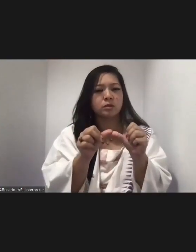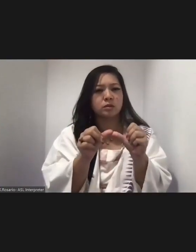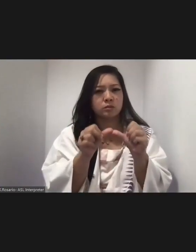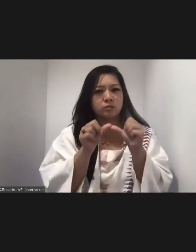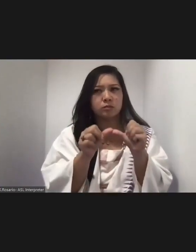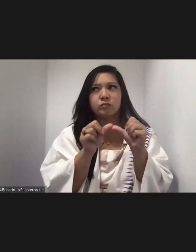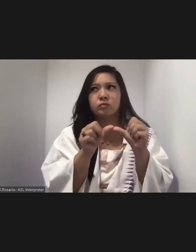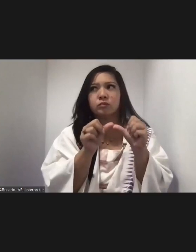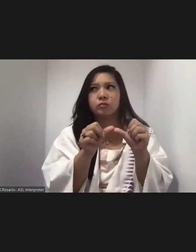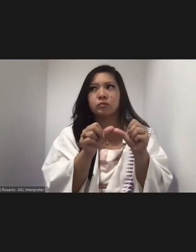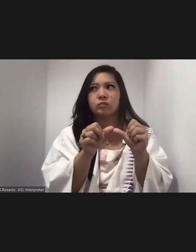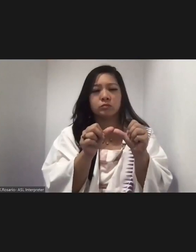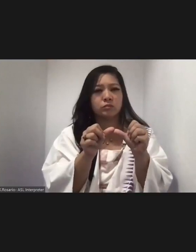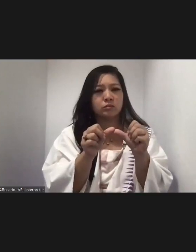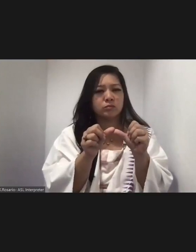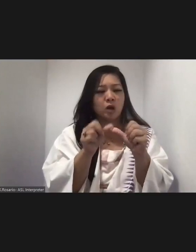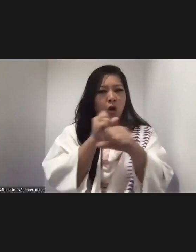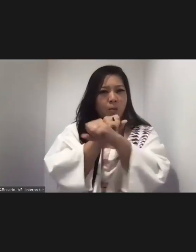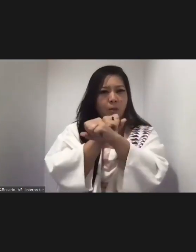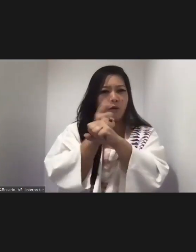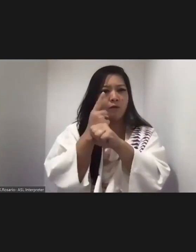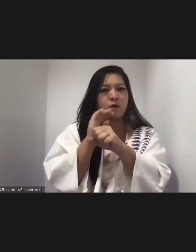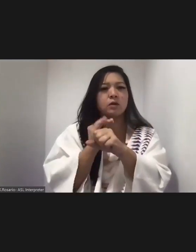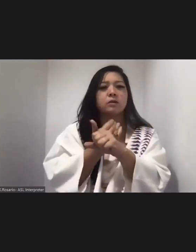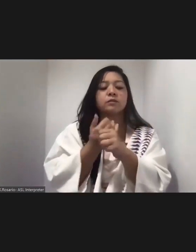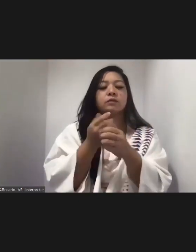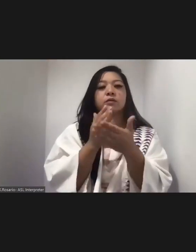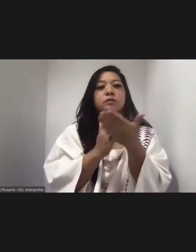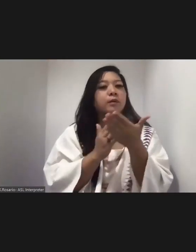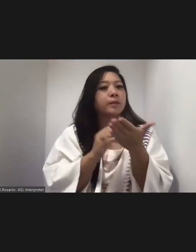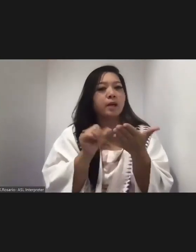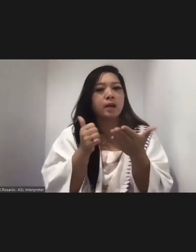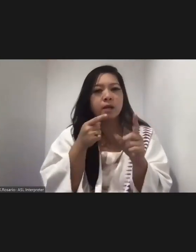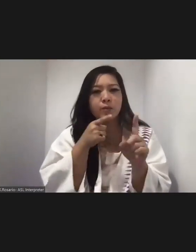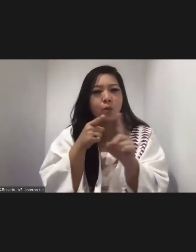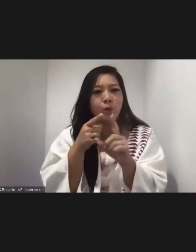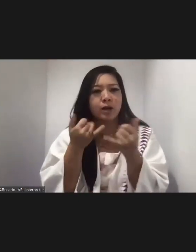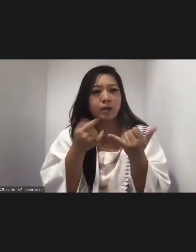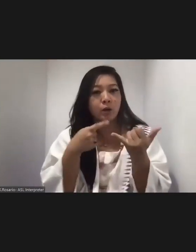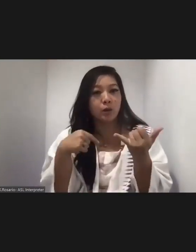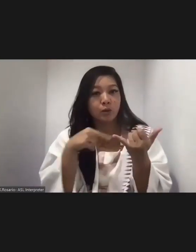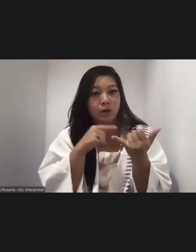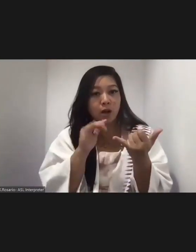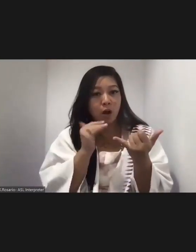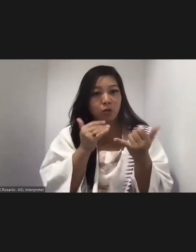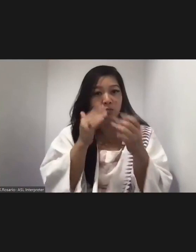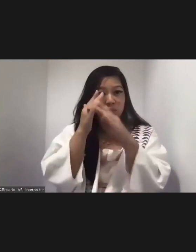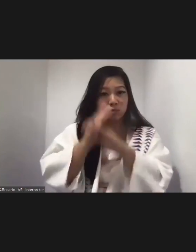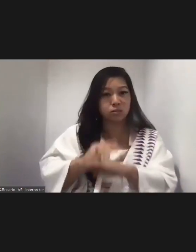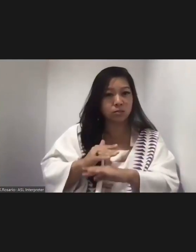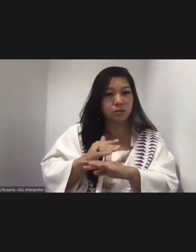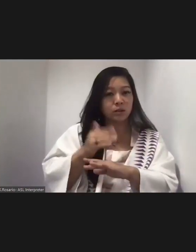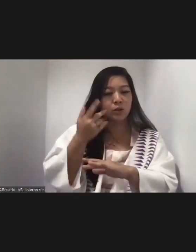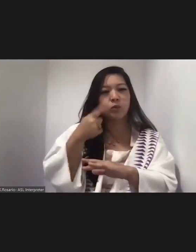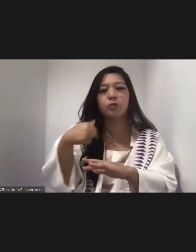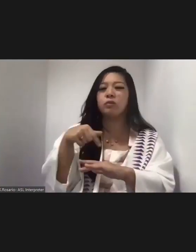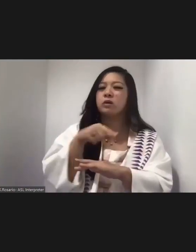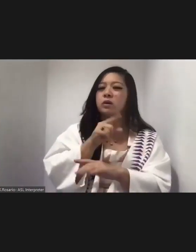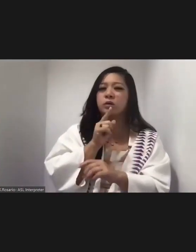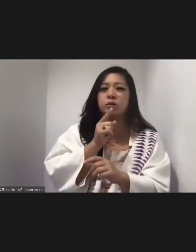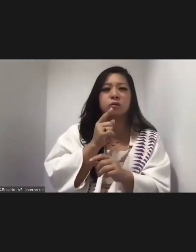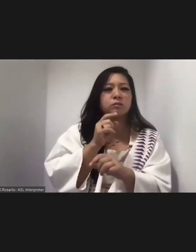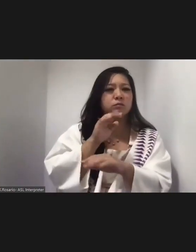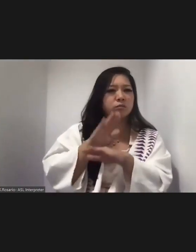persistent vigilance. If at any point we let our guard down, we are